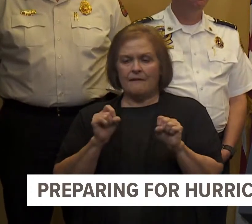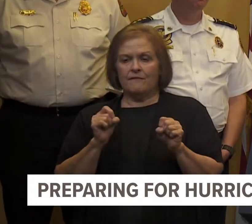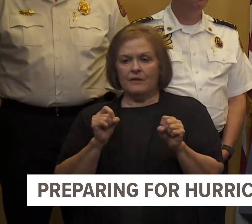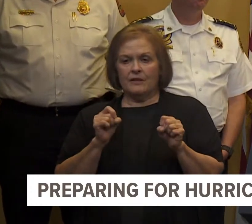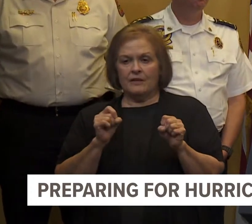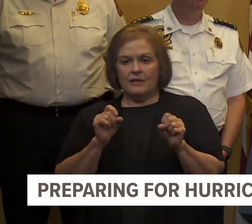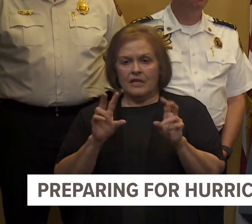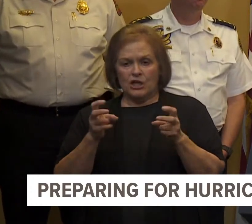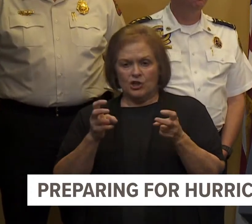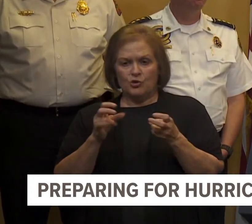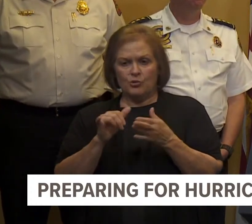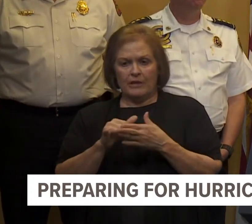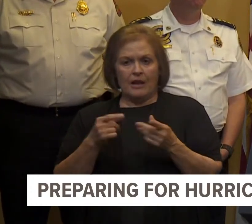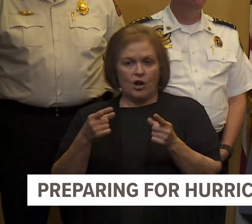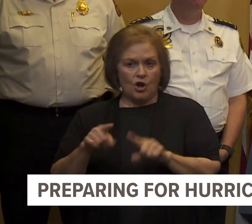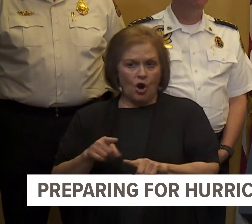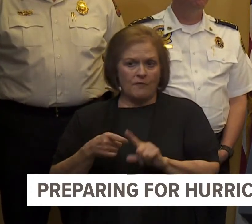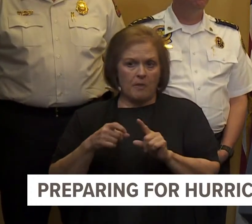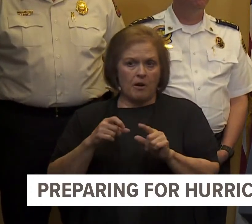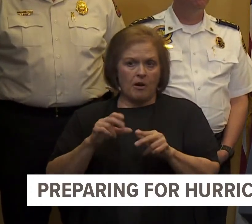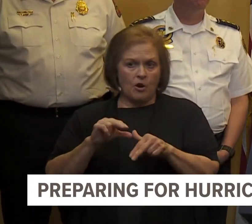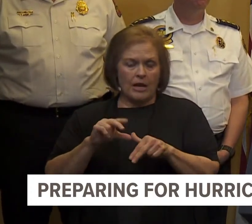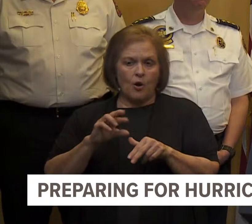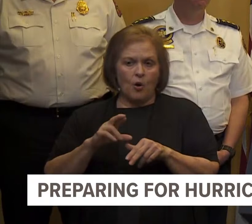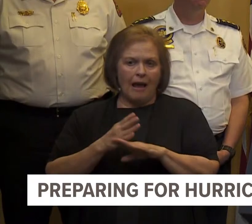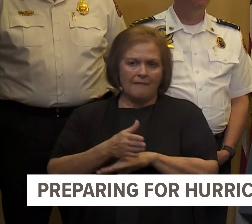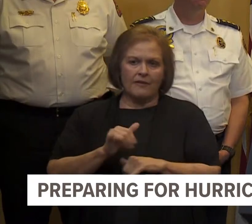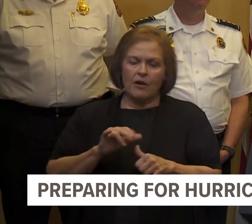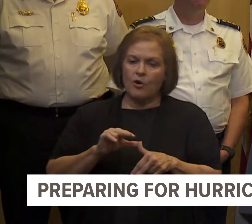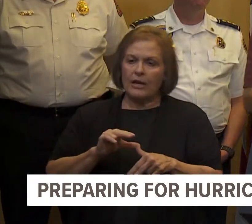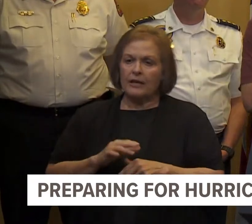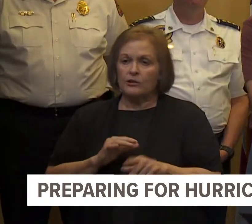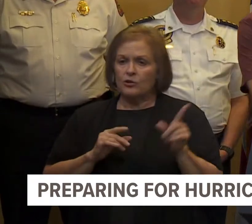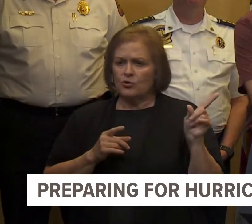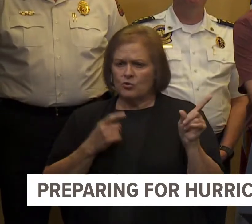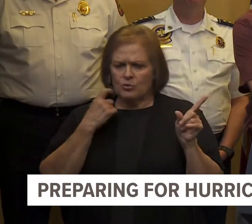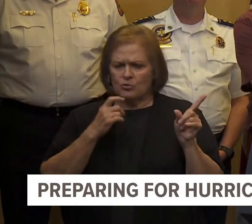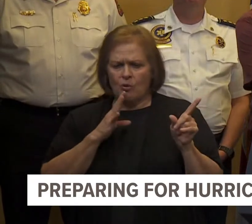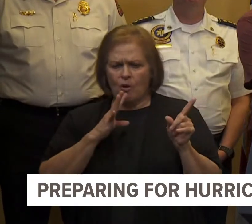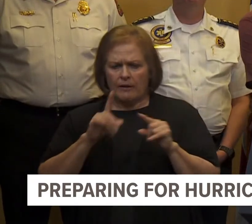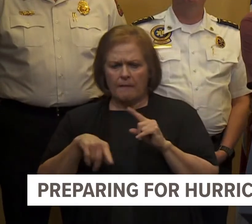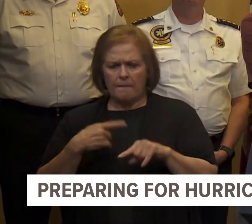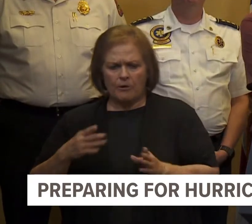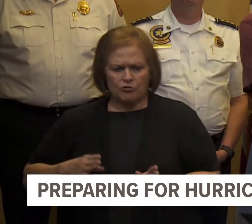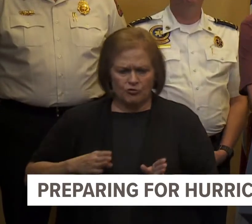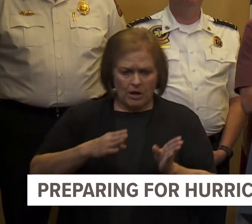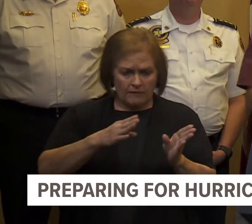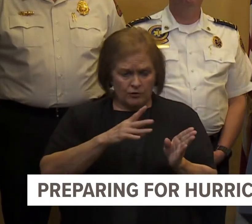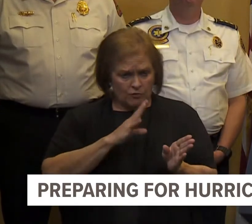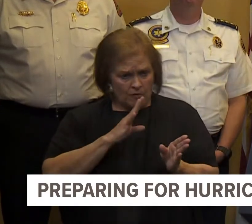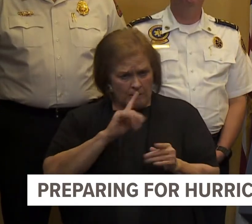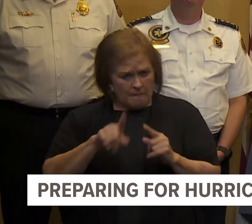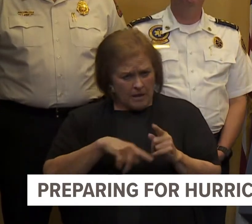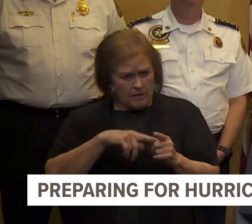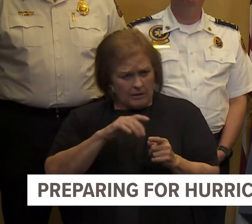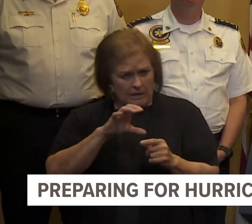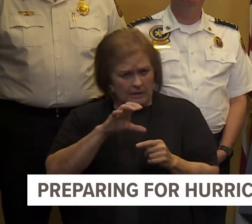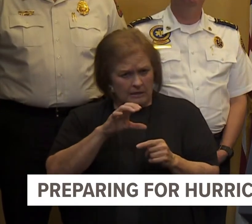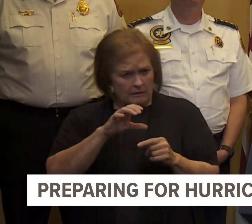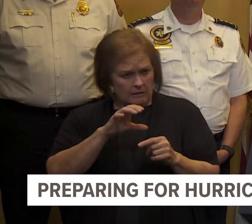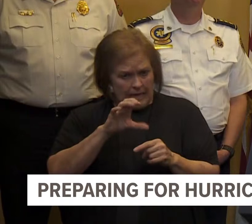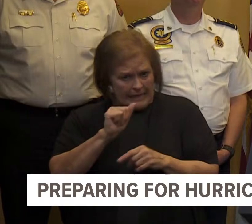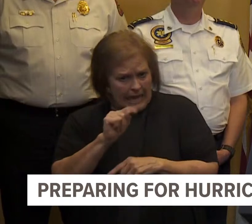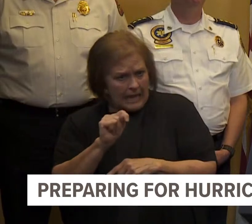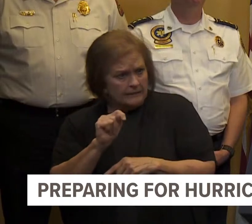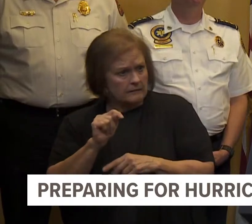occur from a hurricane or the aftermath of a hurricane. On that track you mentioned, are you looking for a specific category storm